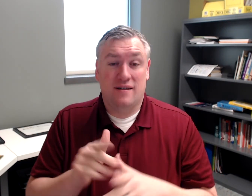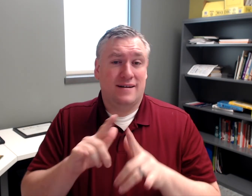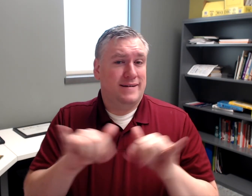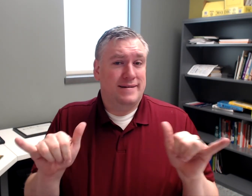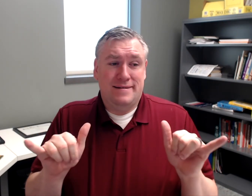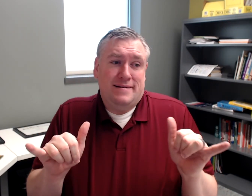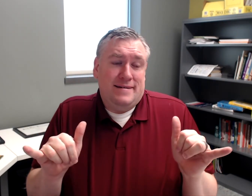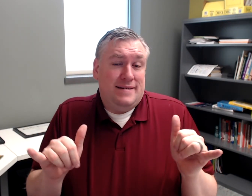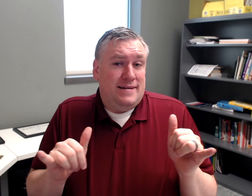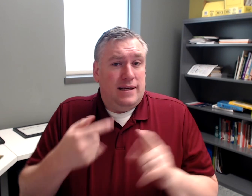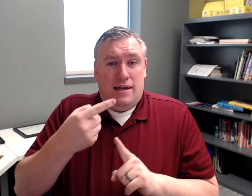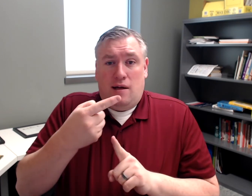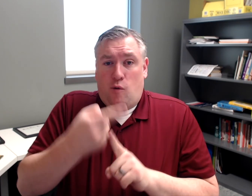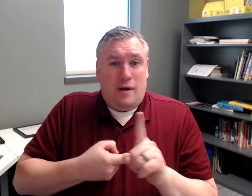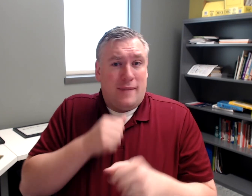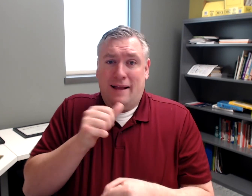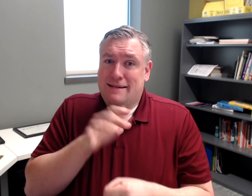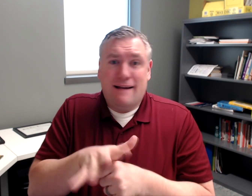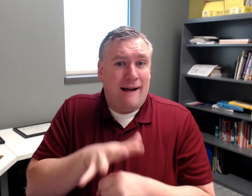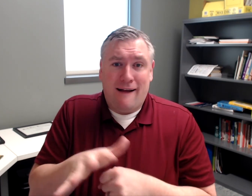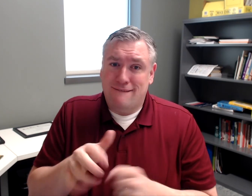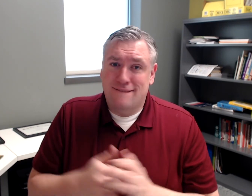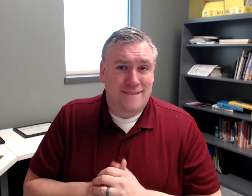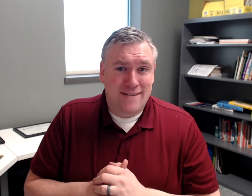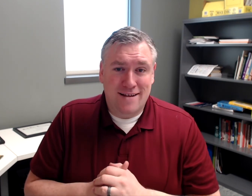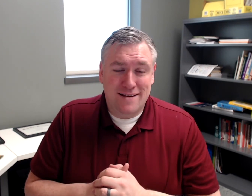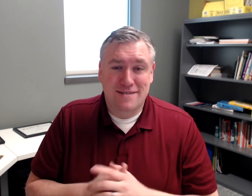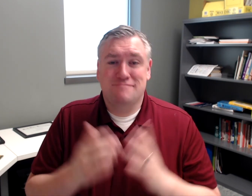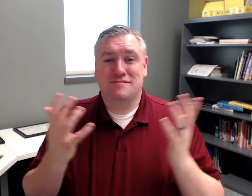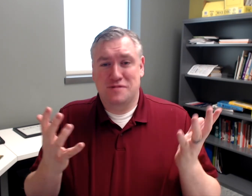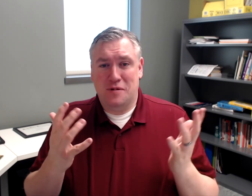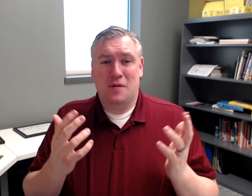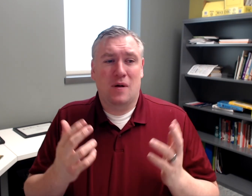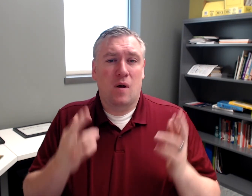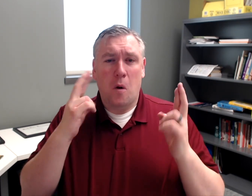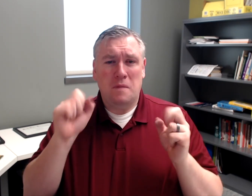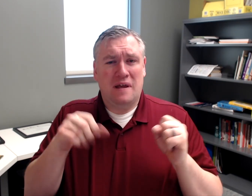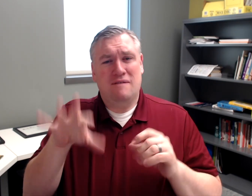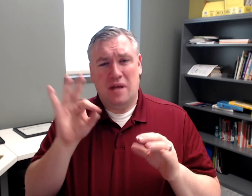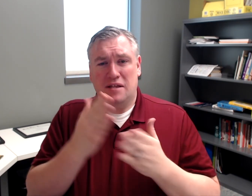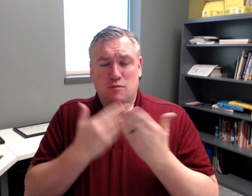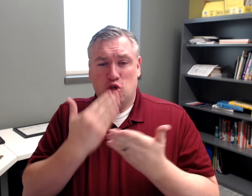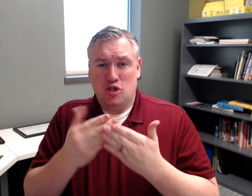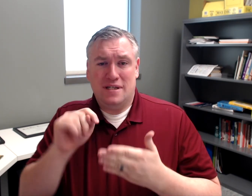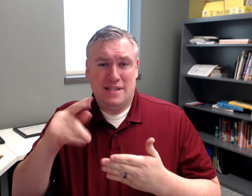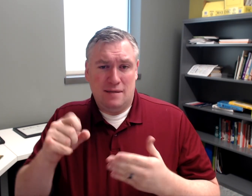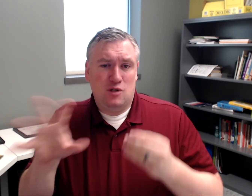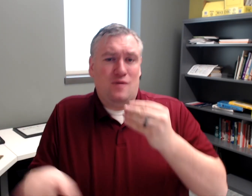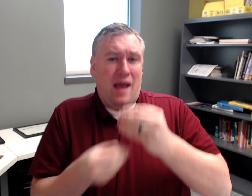ideas to share with you. At the same time, 1 month is not enough to commit to reading. Hope you can find some good